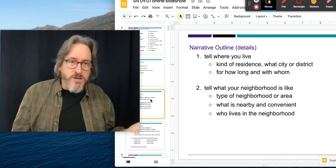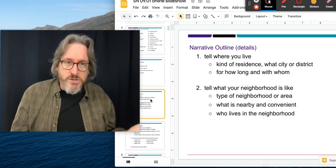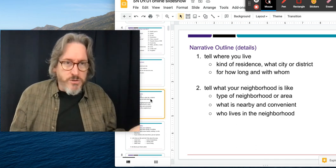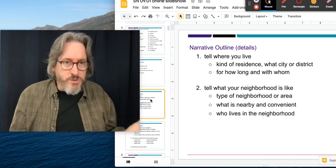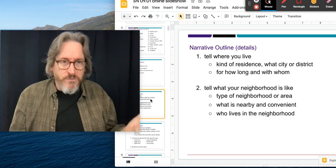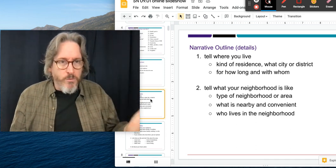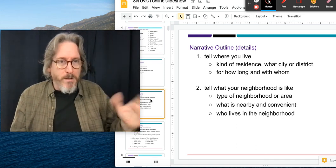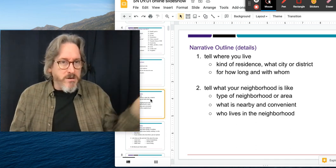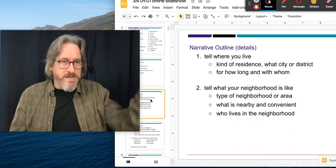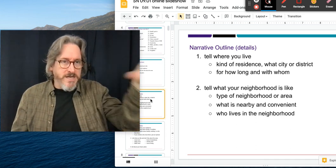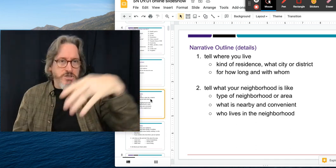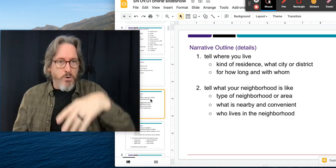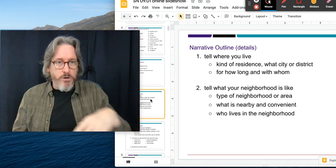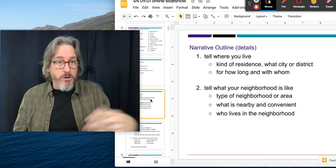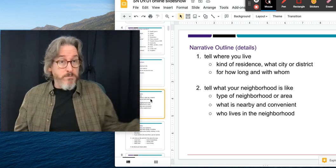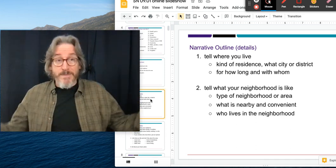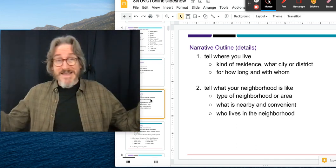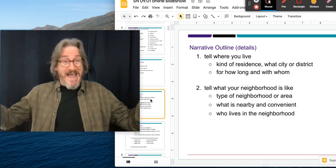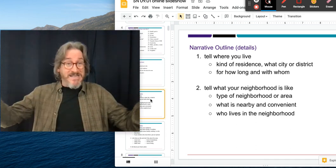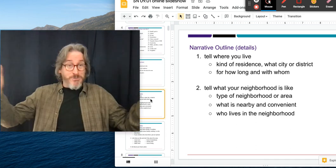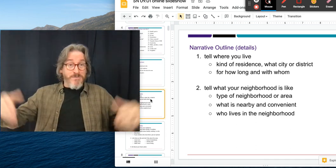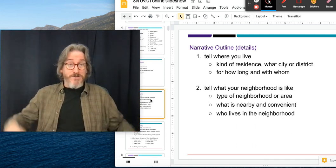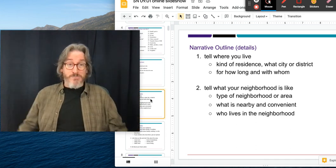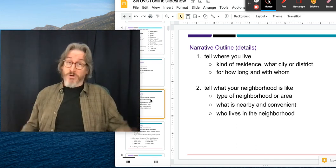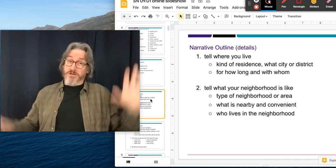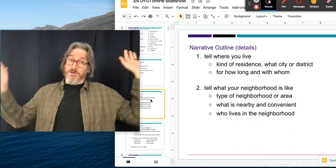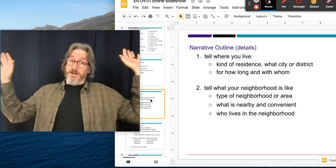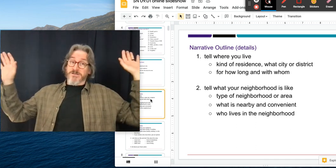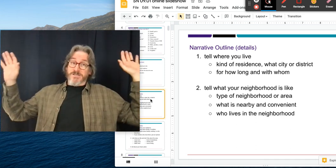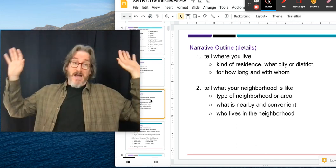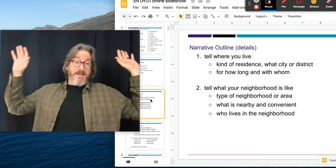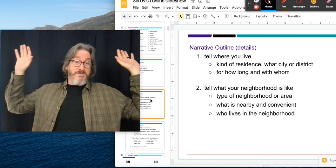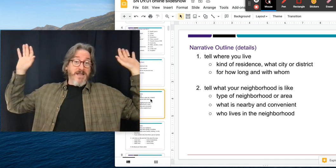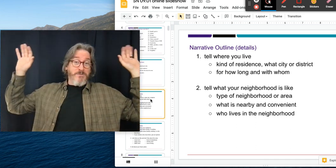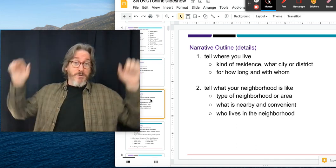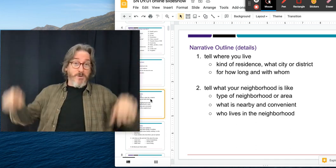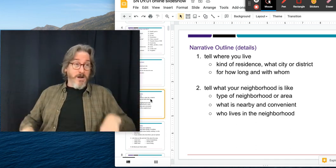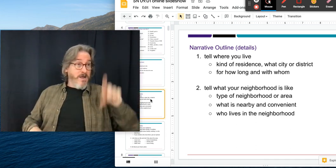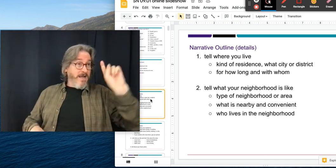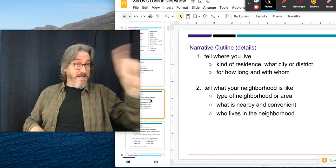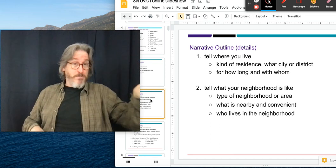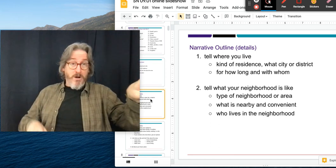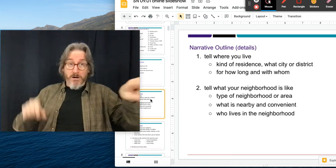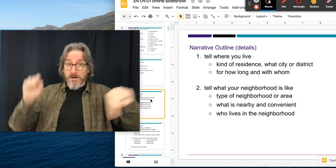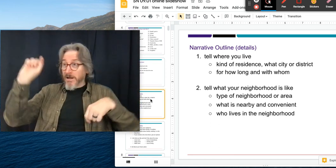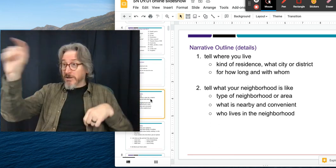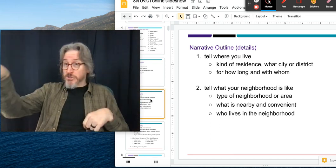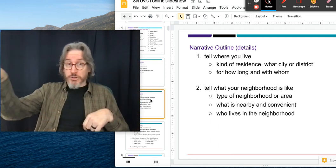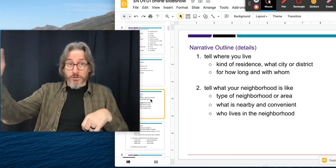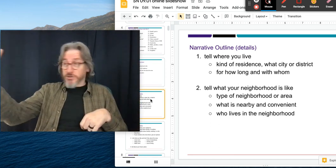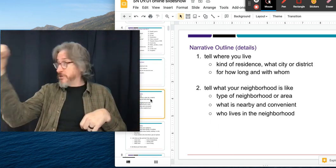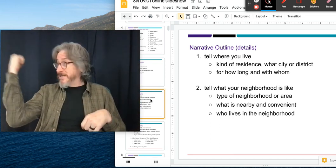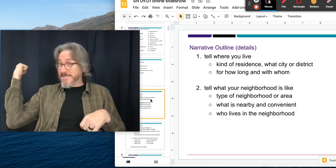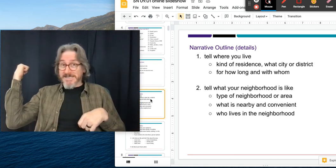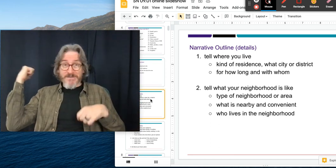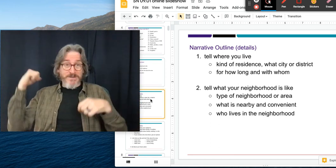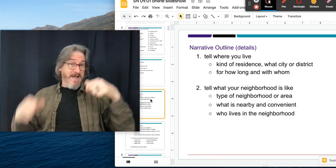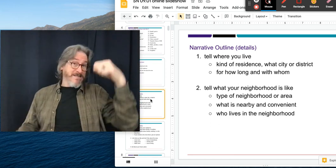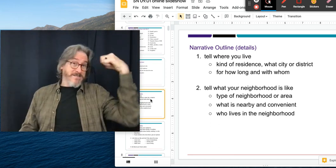4 drugstores or 4 bars on each corner, maybe that's your reference point. So I live in Lakewood, where it's bar,